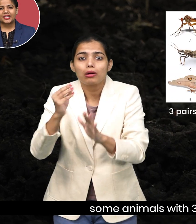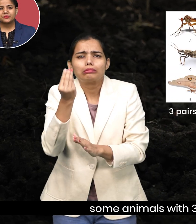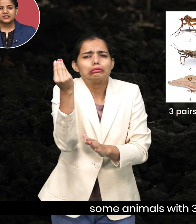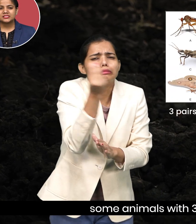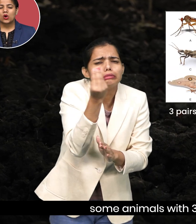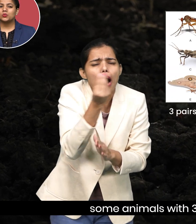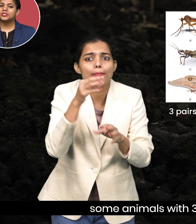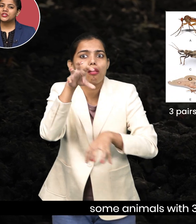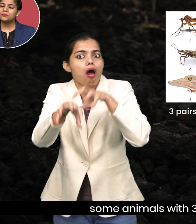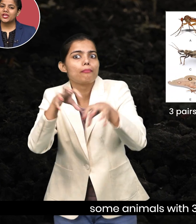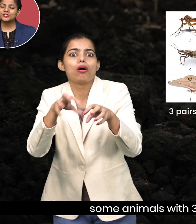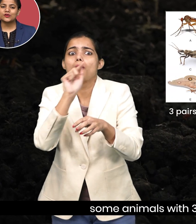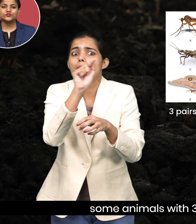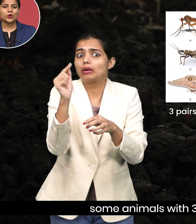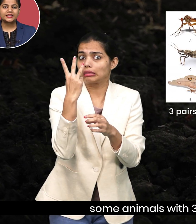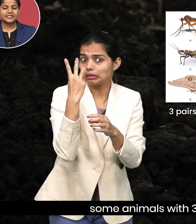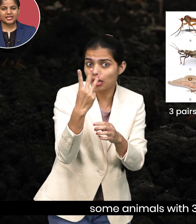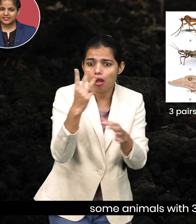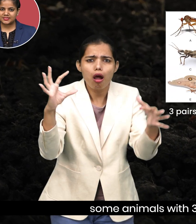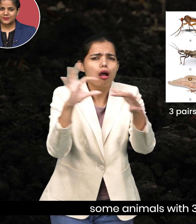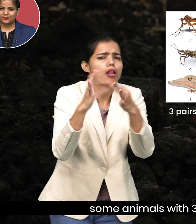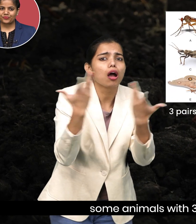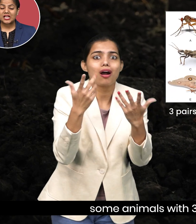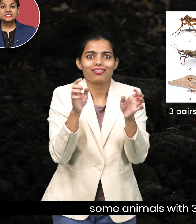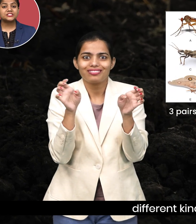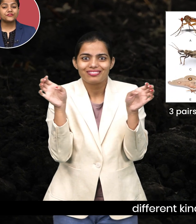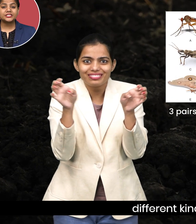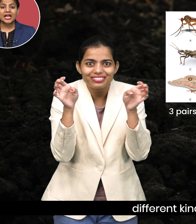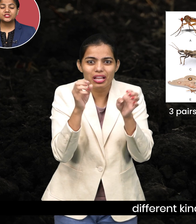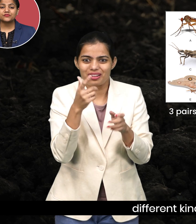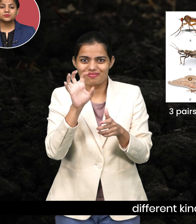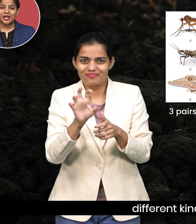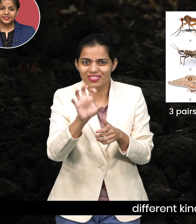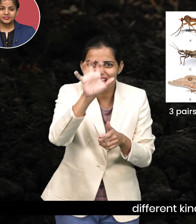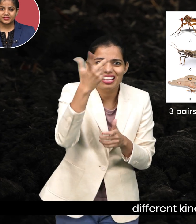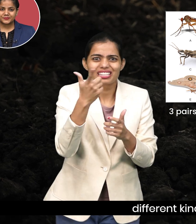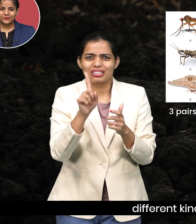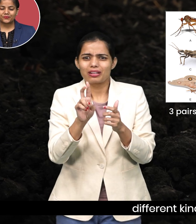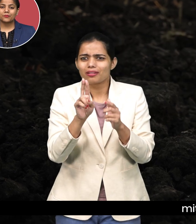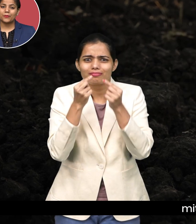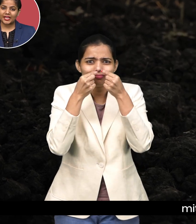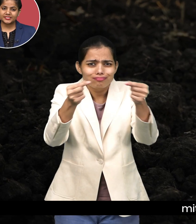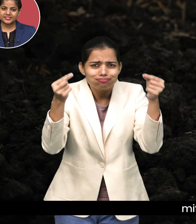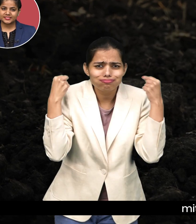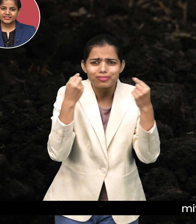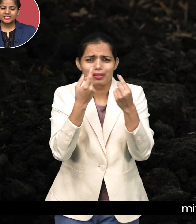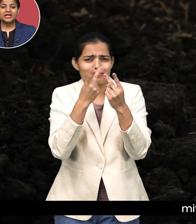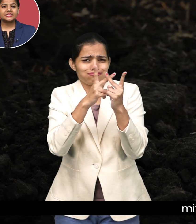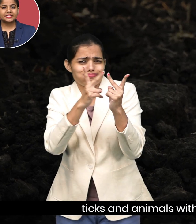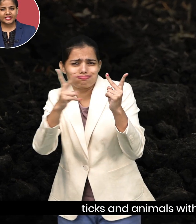some animals with 3 pairs of jointed legs, different kinds of spiders,